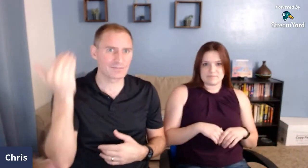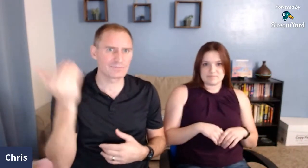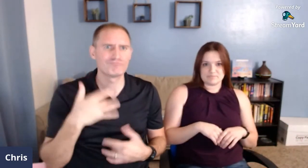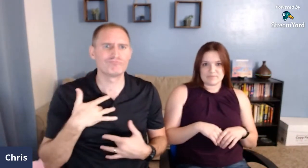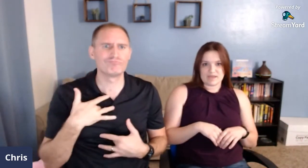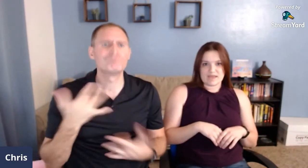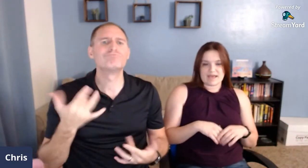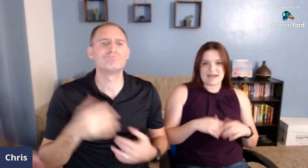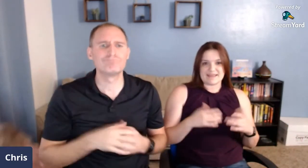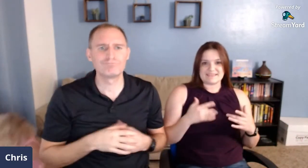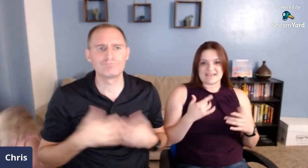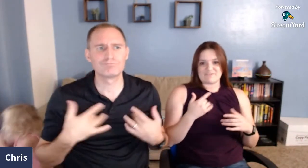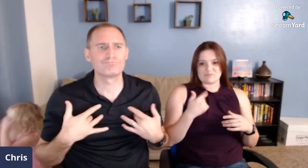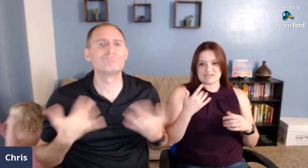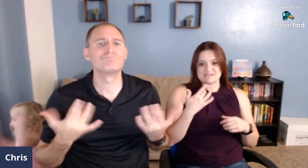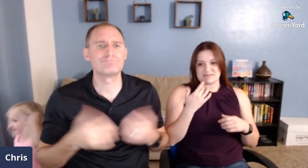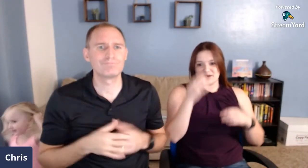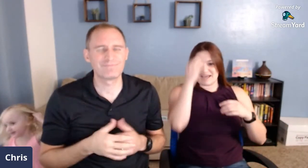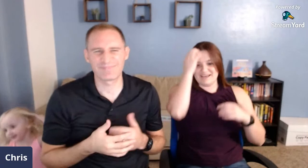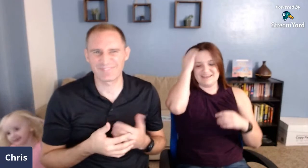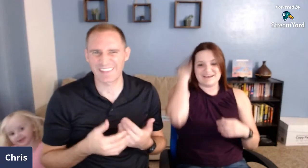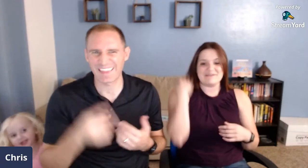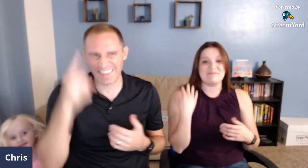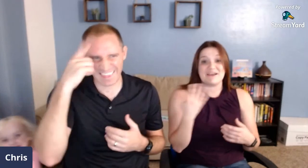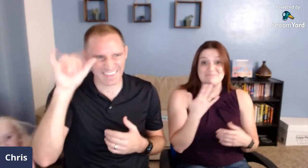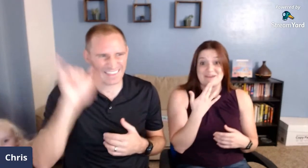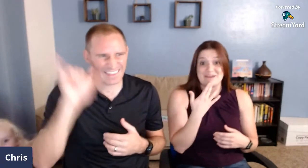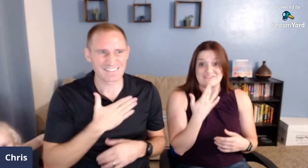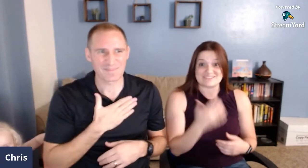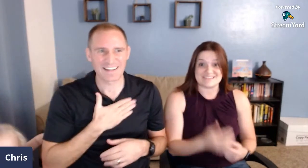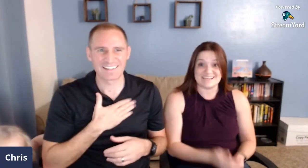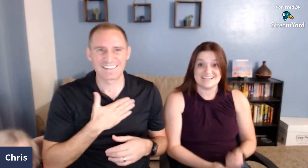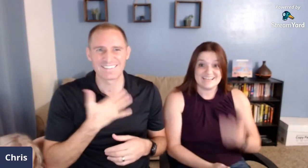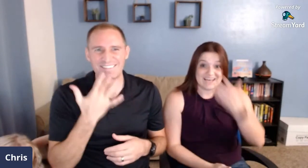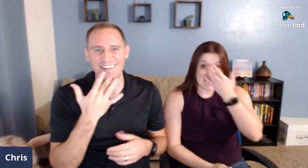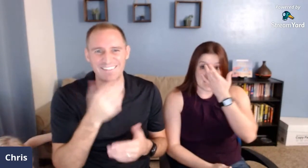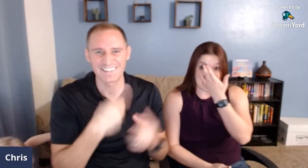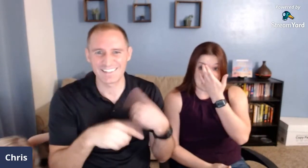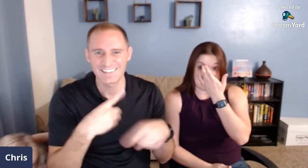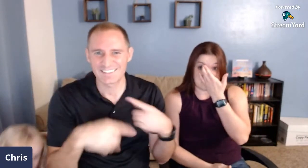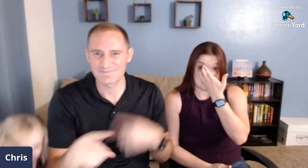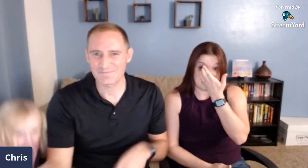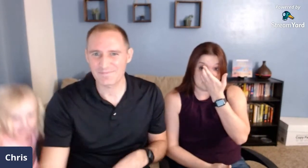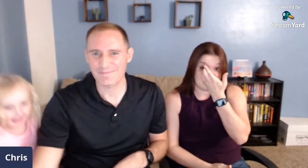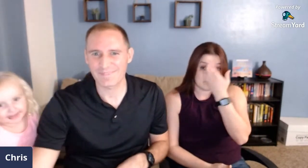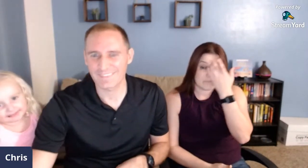what's up. And I think that for me is like my my favorite sign.